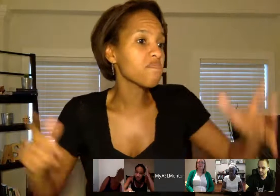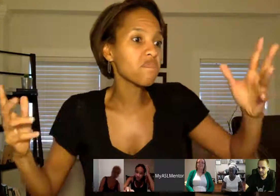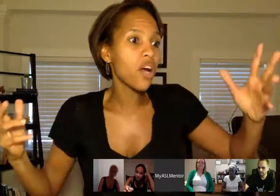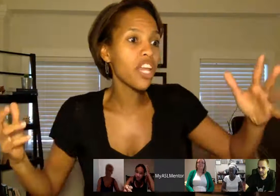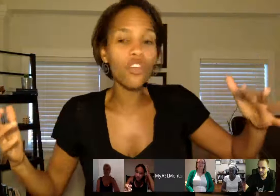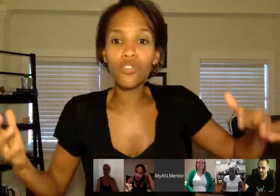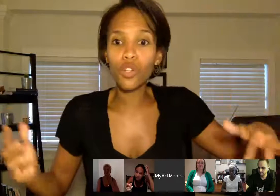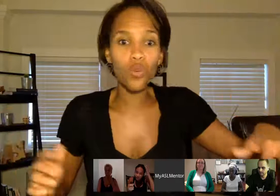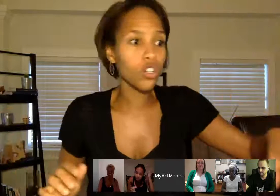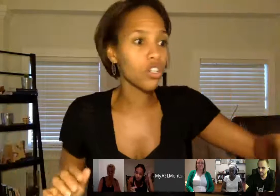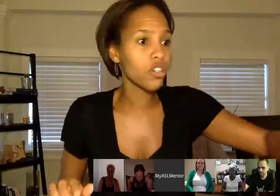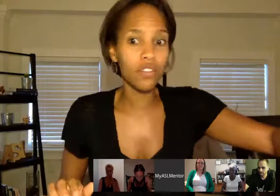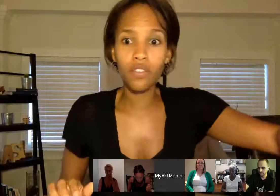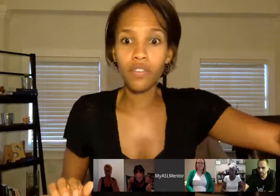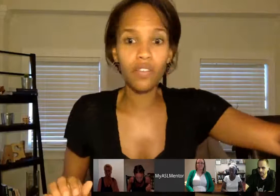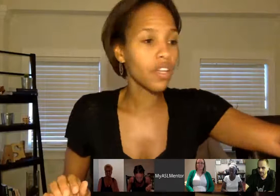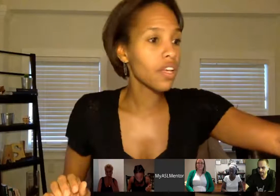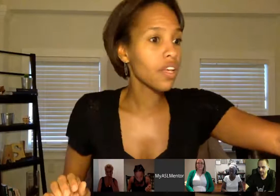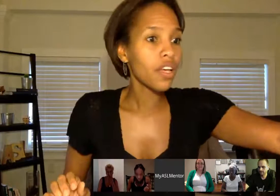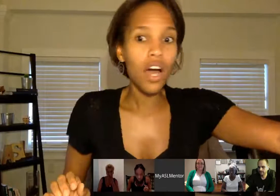Okay. Any of those could work.